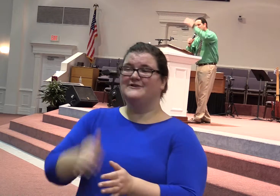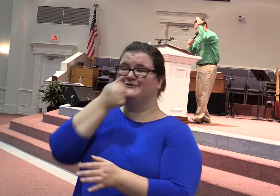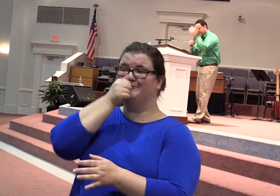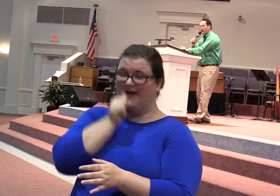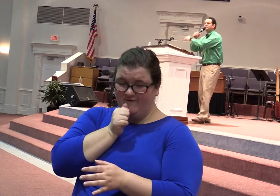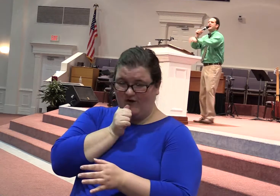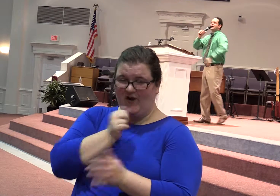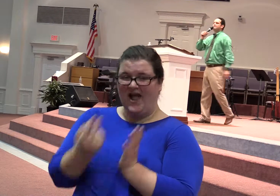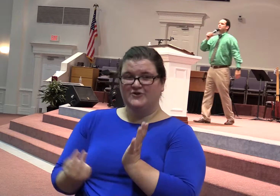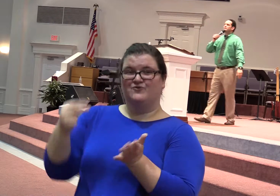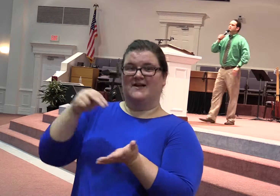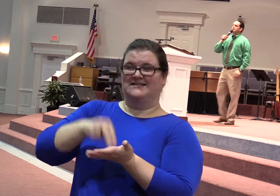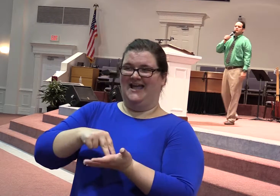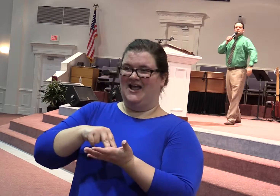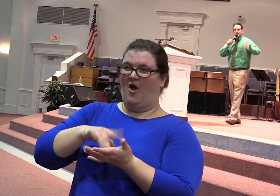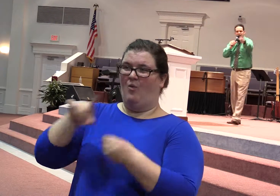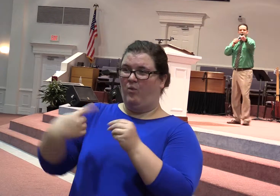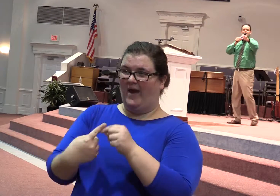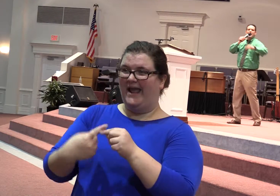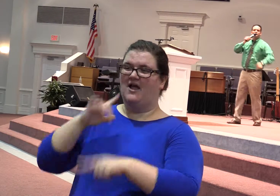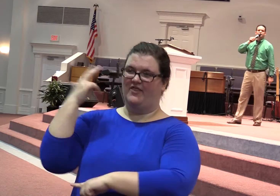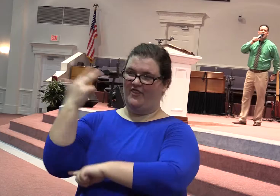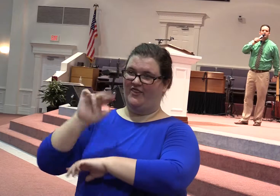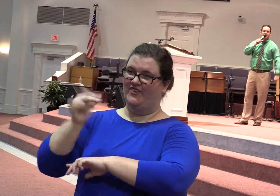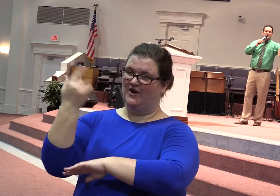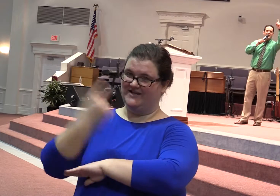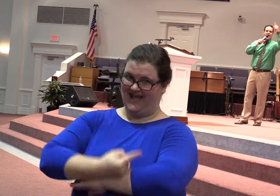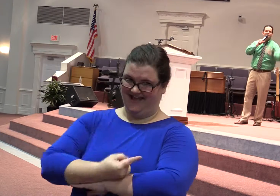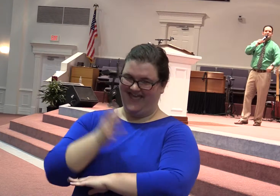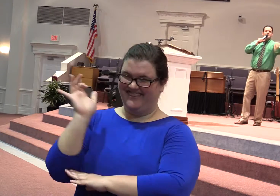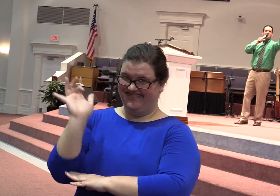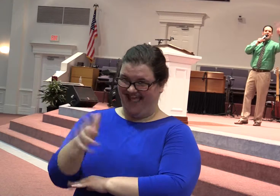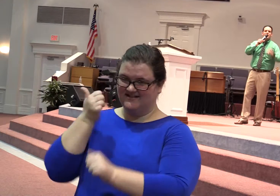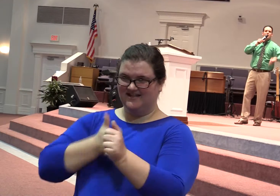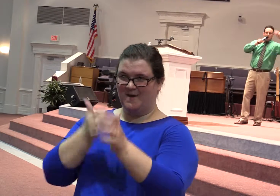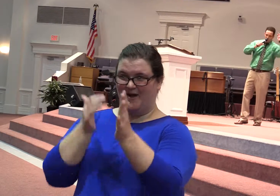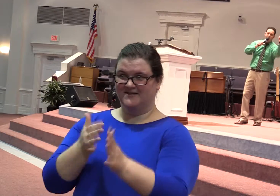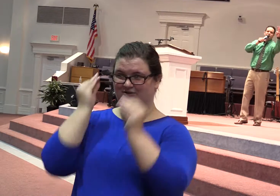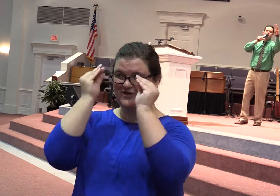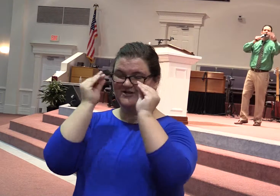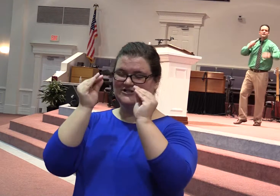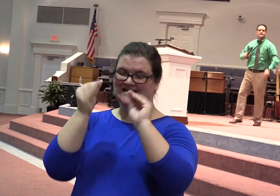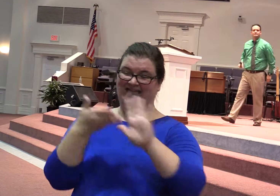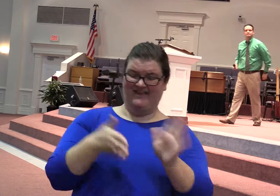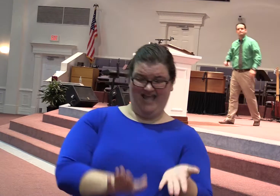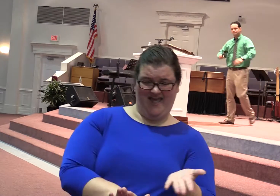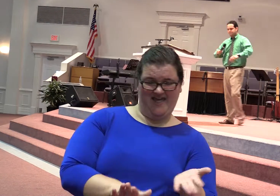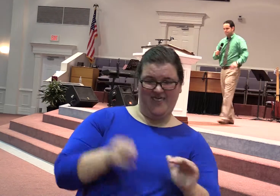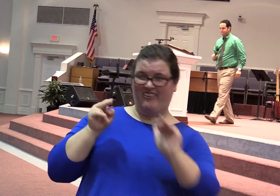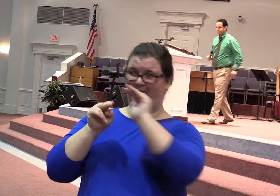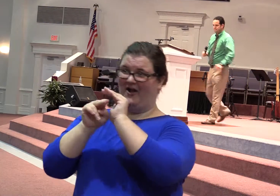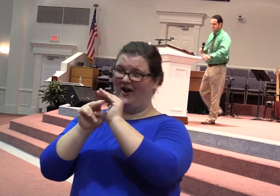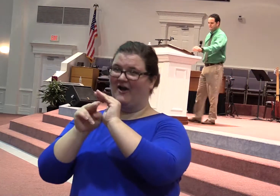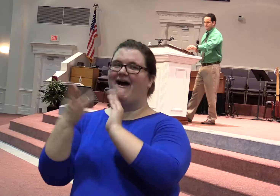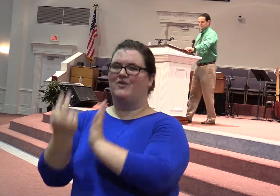dead the third day. Right. That's the apostles' doctrine. Death, burial, resurrection. Amen. Amen.